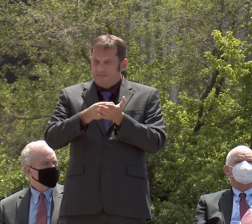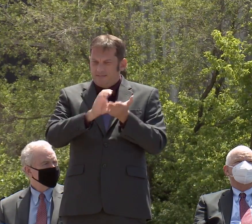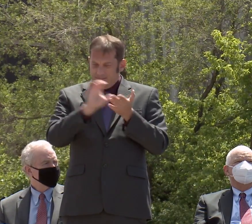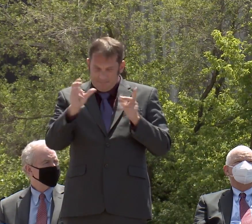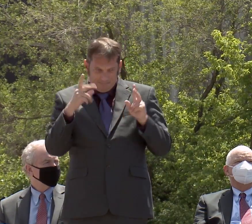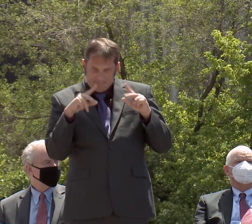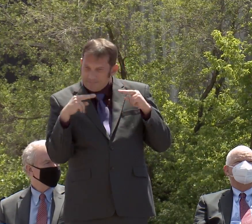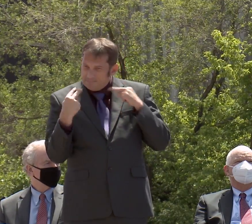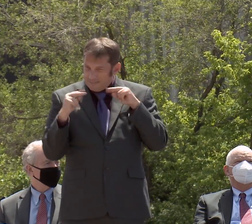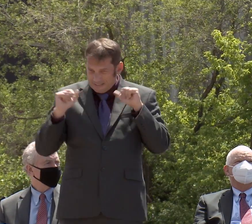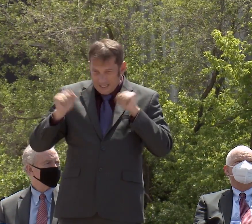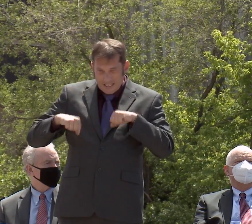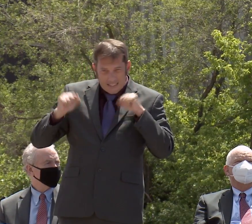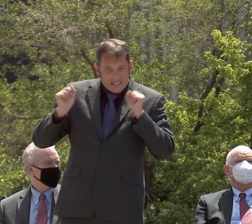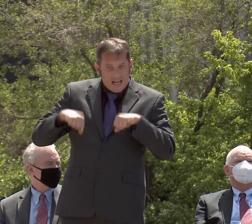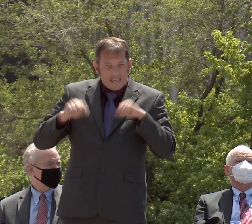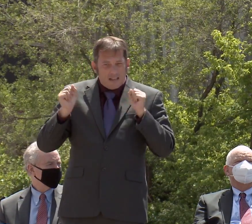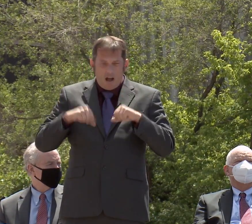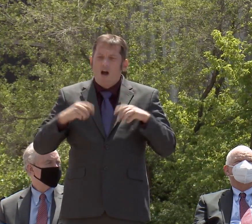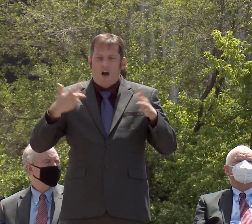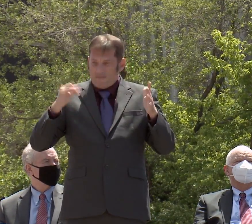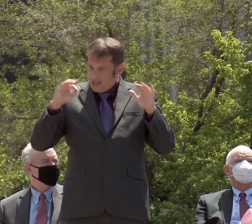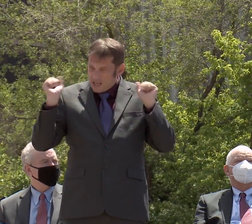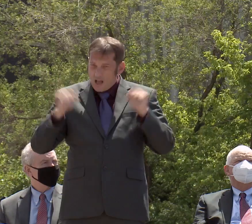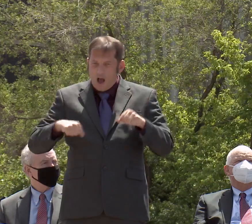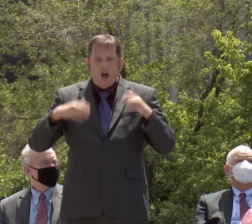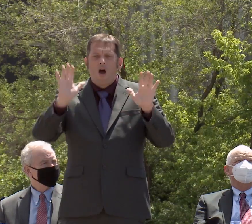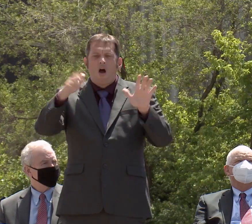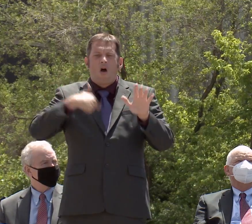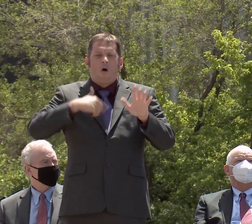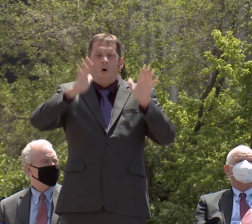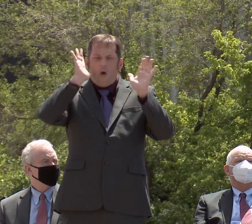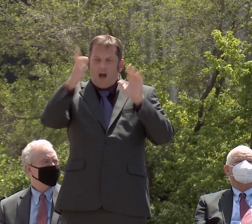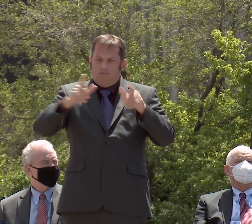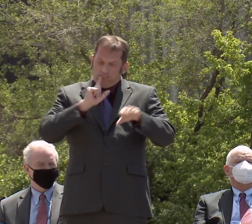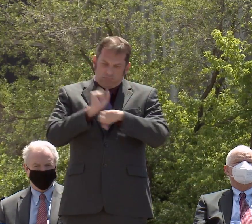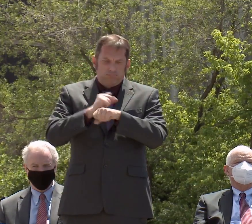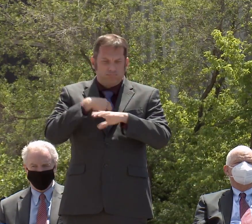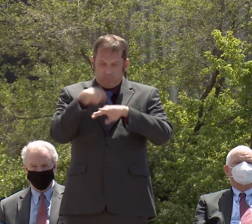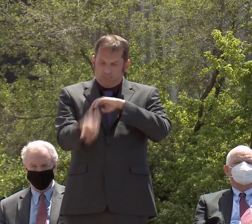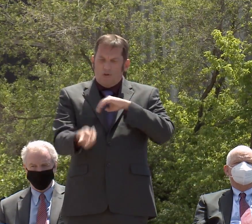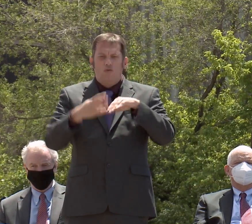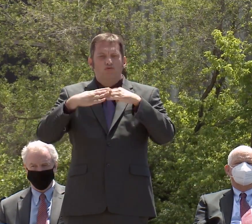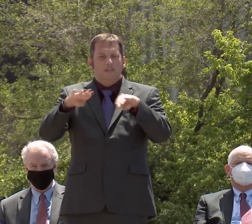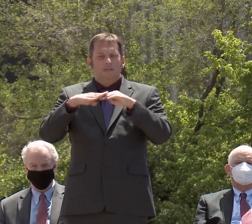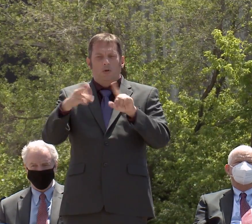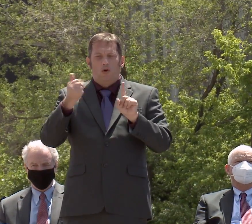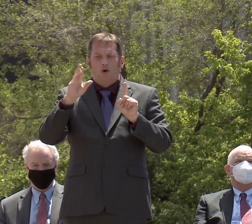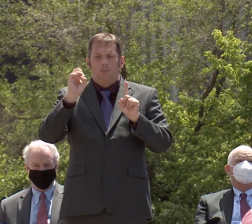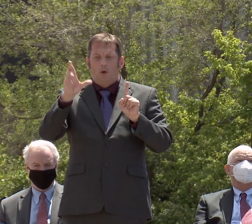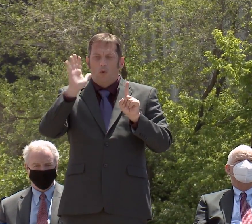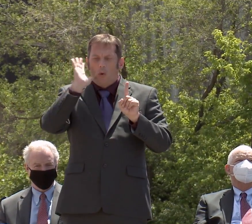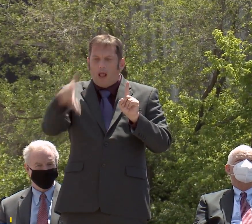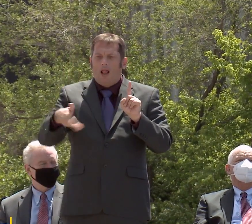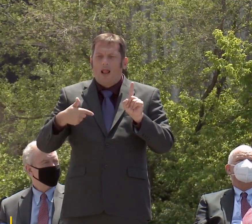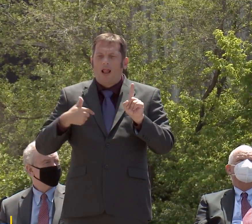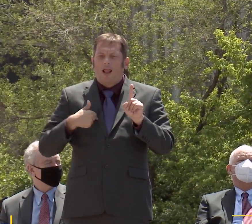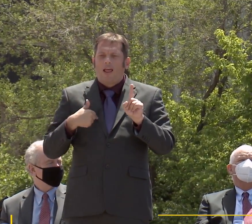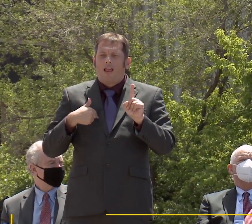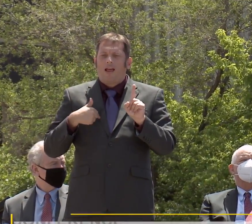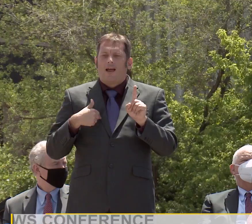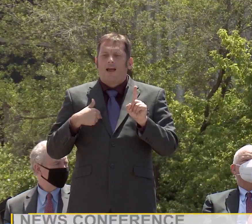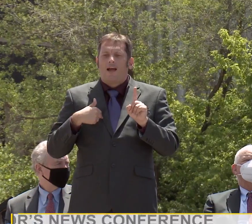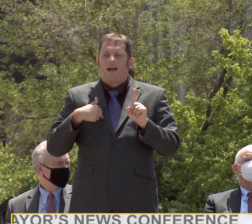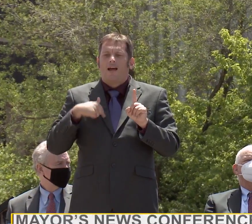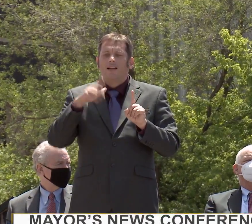There are a lot of people who thought I was crazy then. There are probably more people today. I'm not looking at Secretary Grumbles right now. But